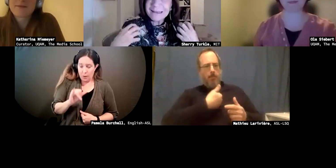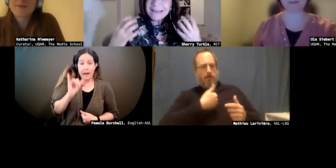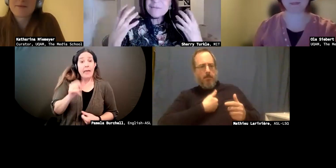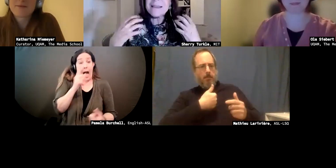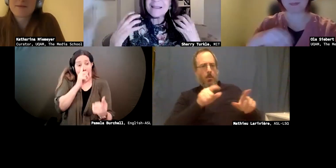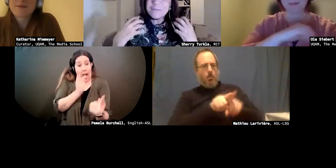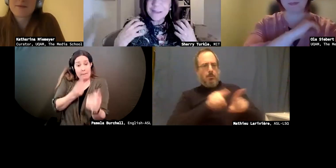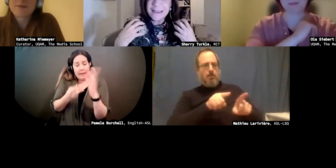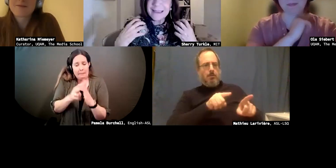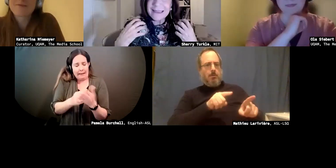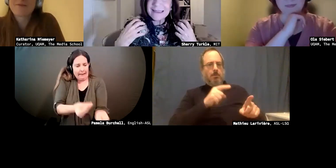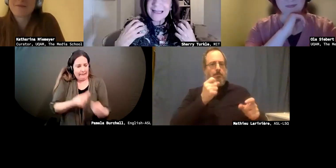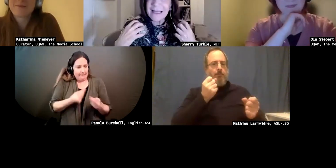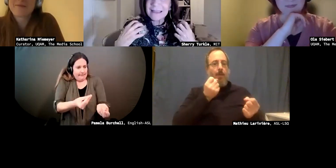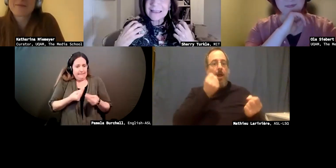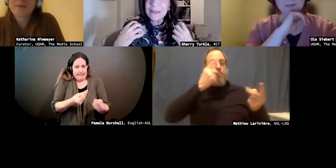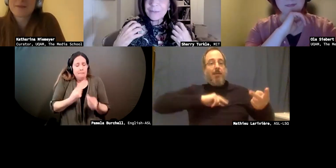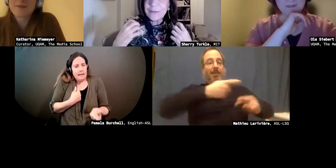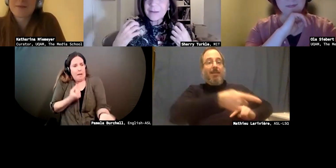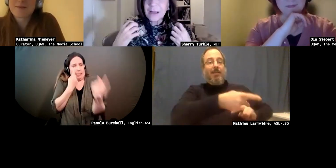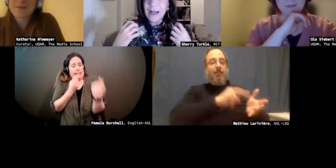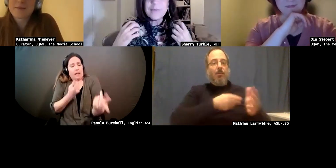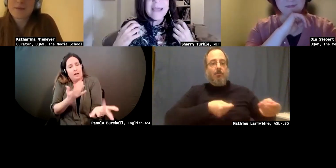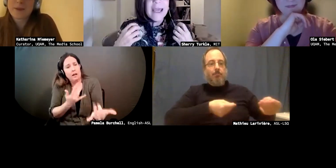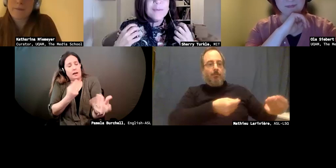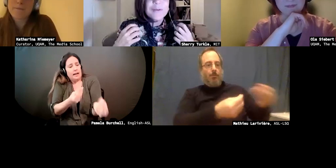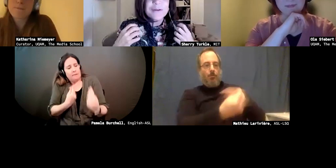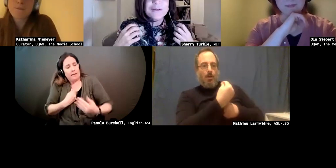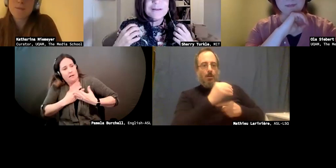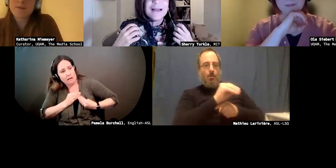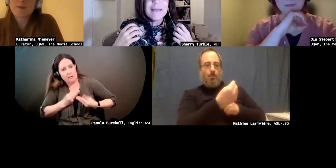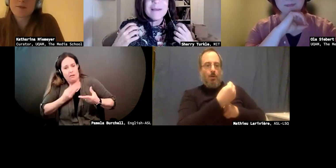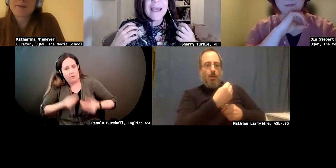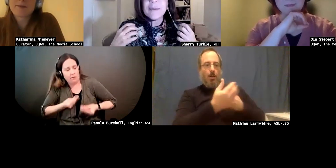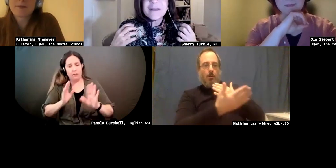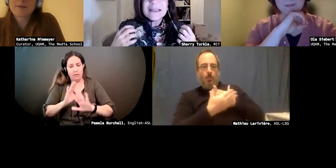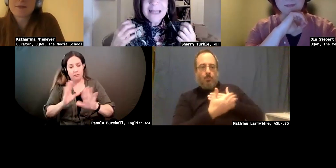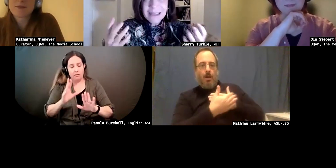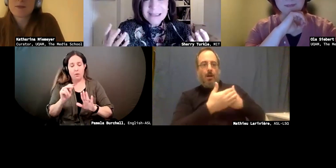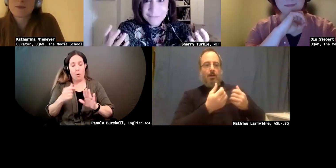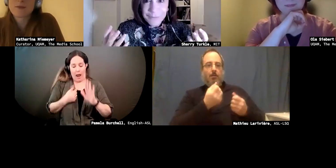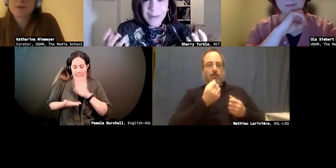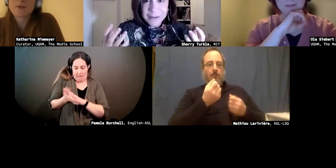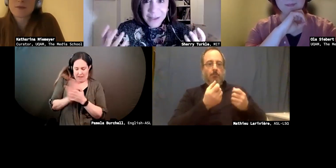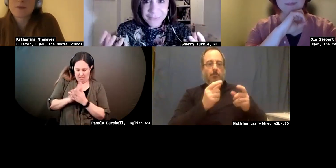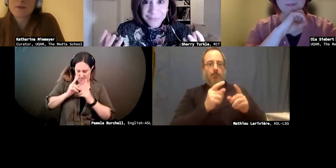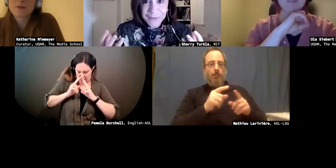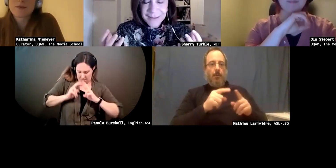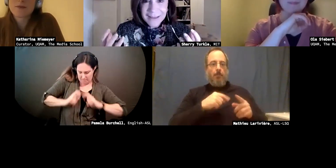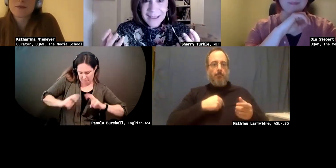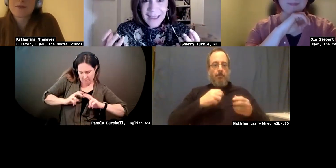me. It's that I became the detective of my